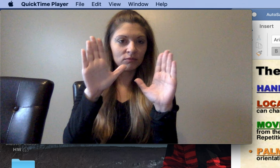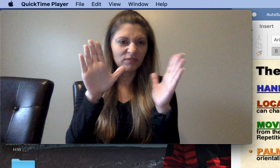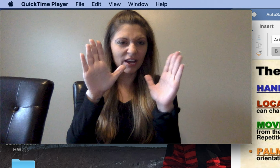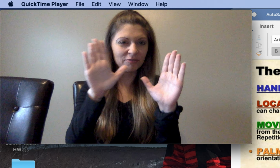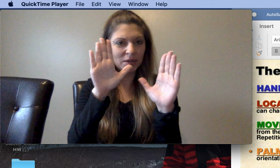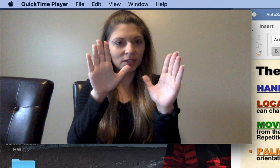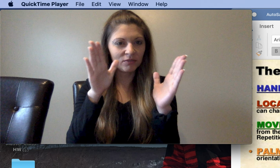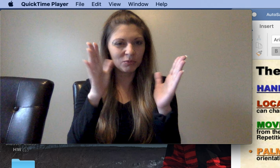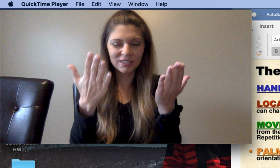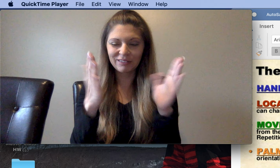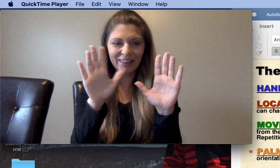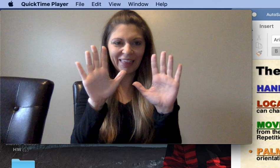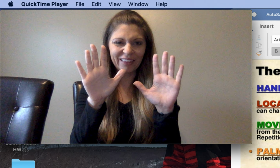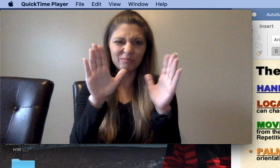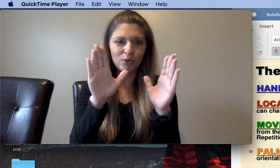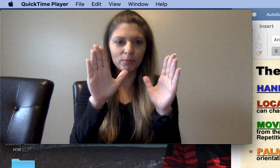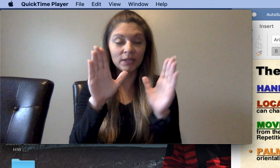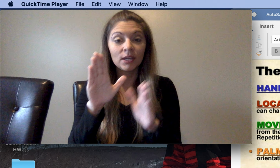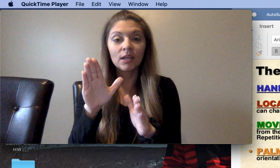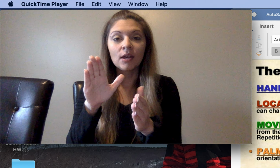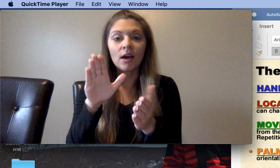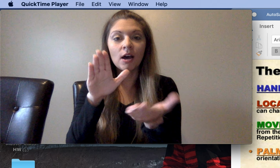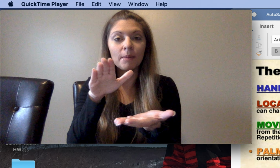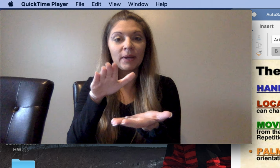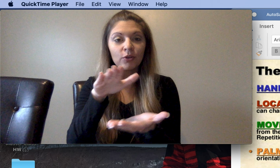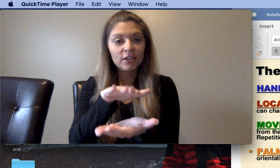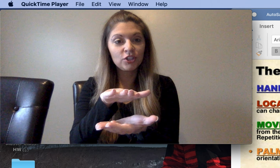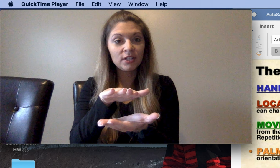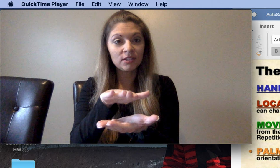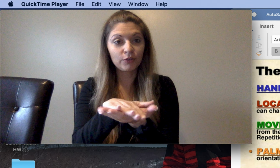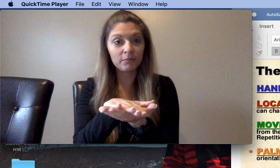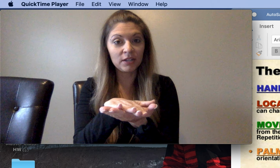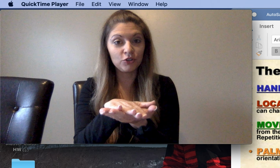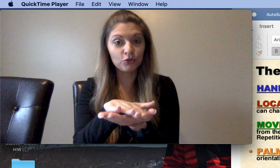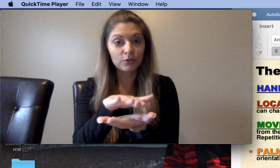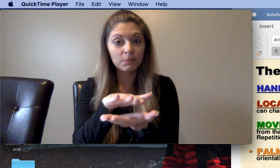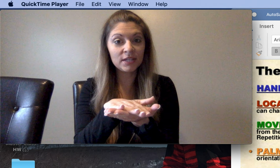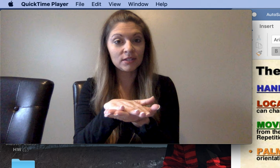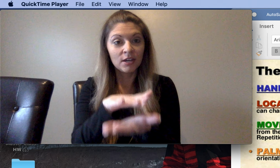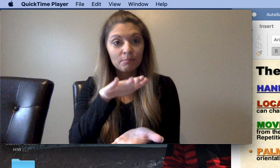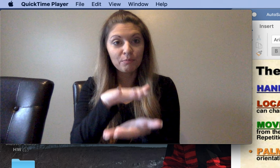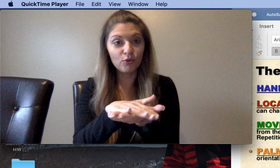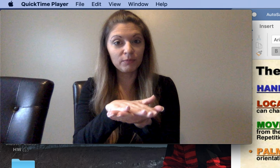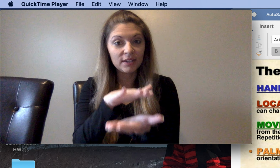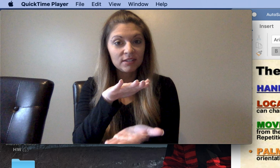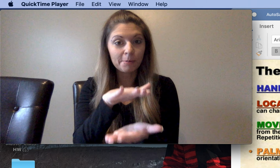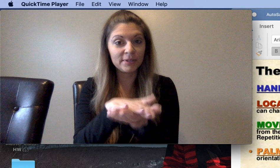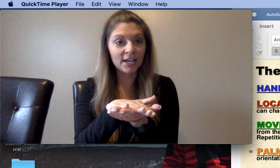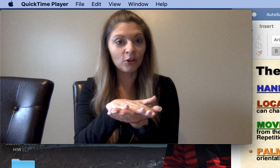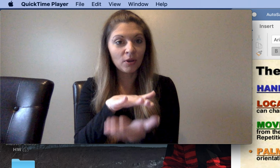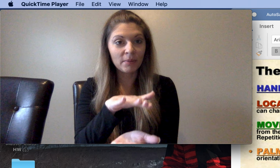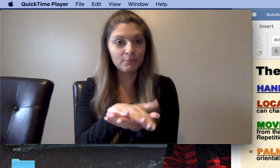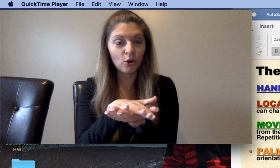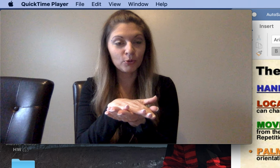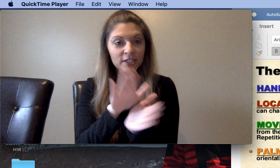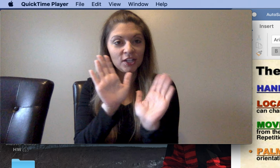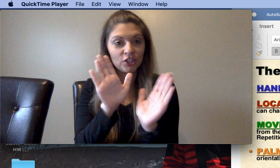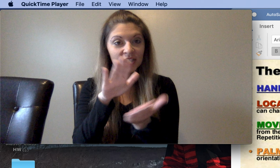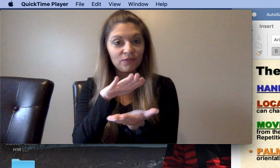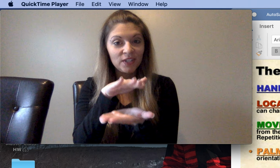B, 5 maybe, if you want to, open B. My location is in front of me in a neutral space. My movement is up and down. My